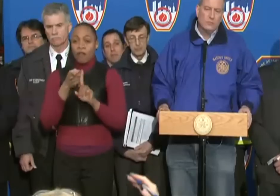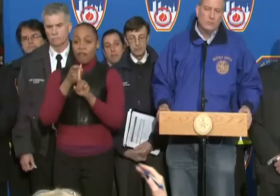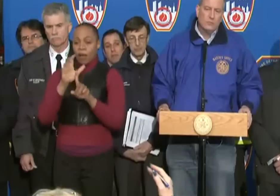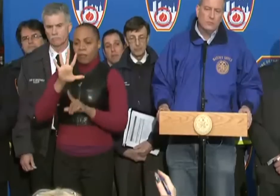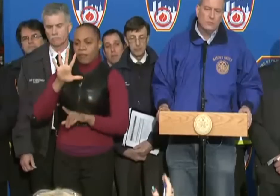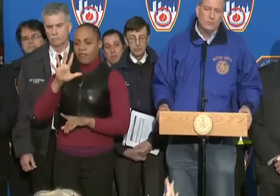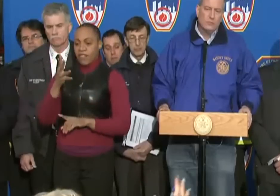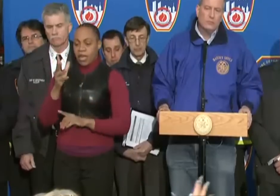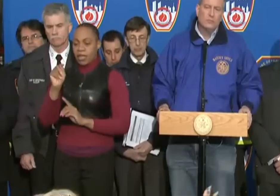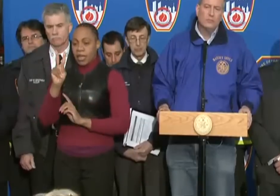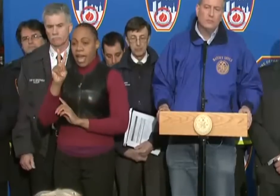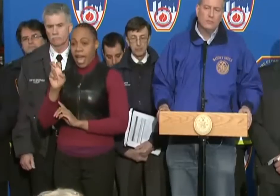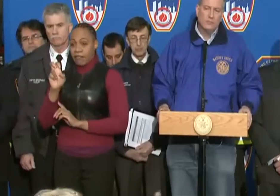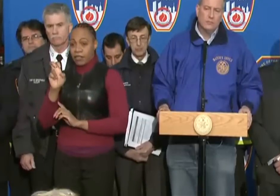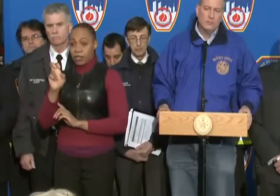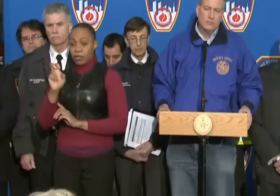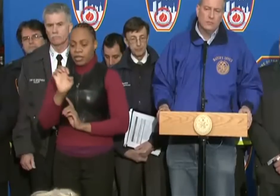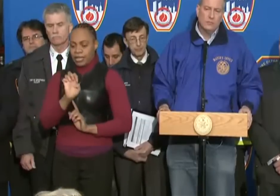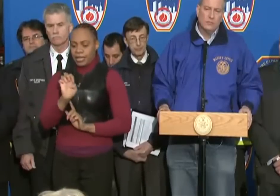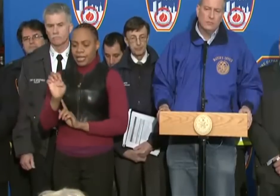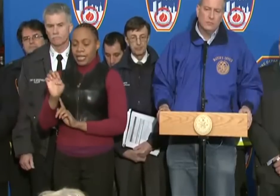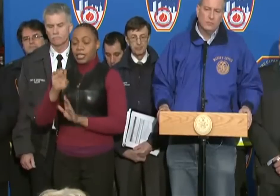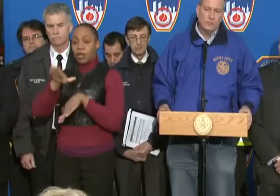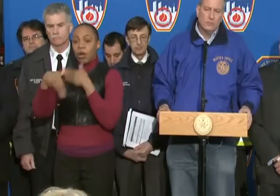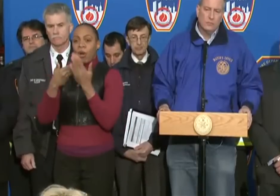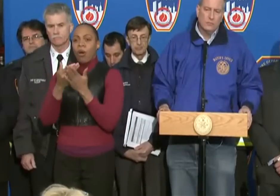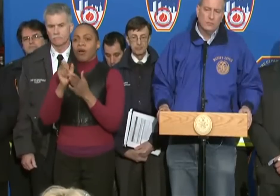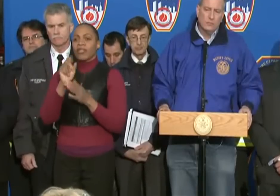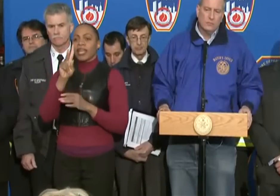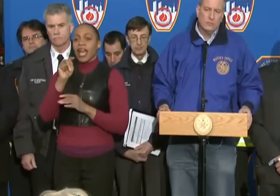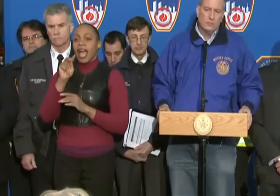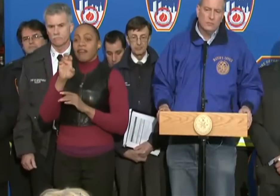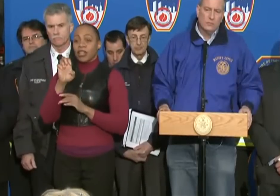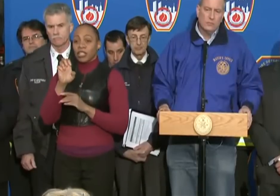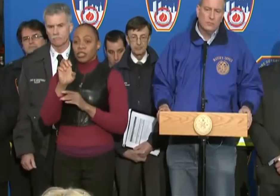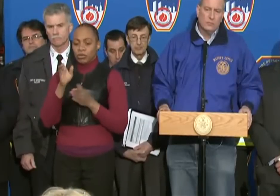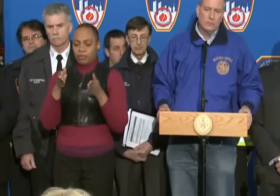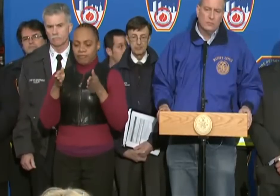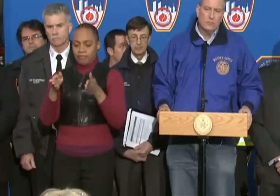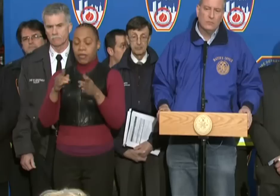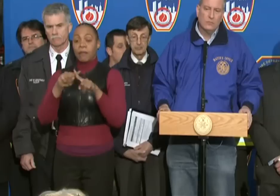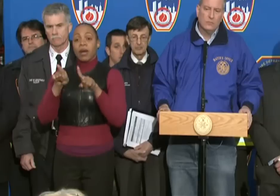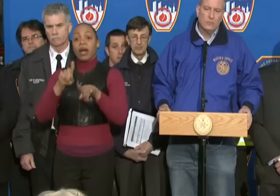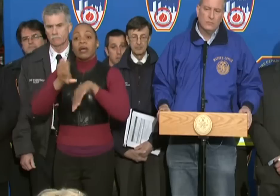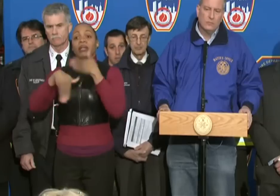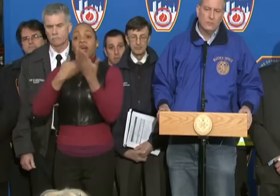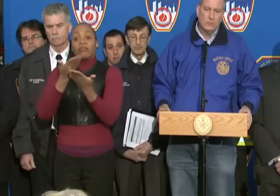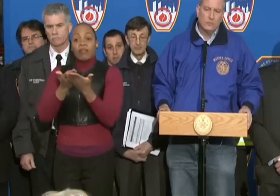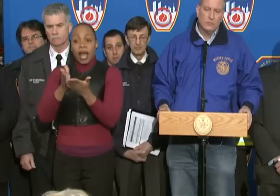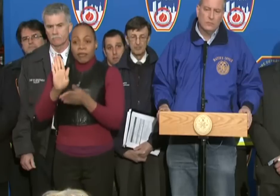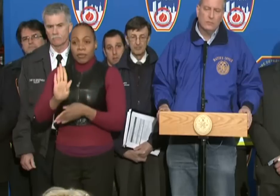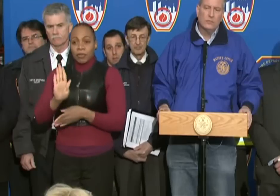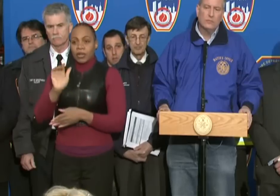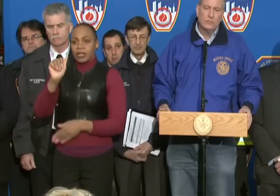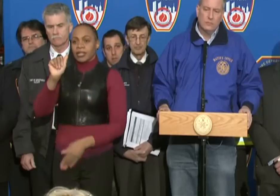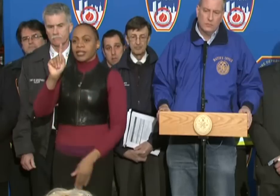Avenue to the East Side, all the avenues, which are main thoroughfares. But when you come to Brooklyn, Atlantic Avenue, which is a main thoroughfare